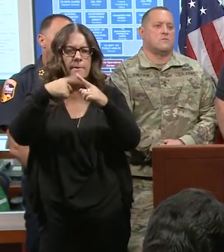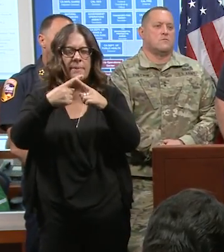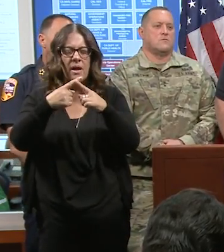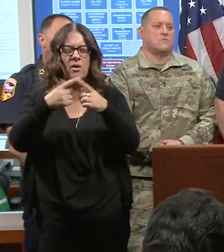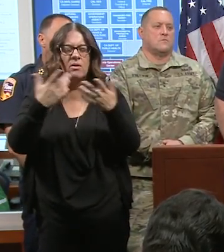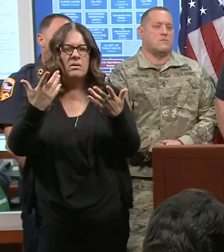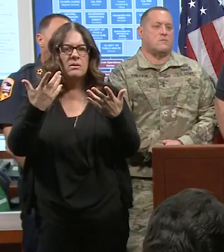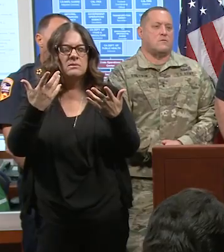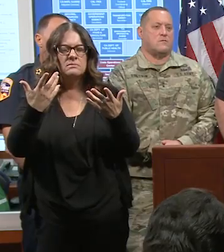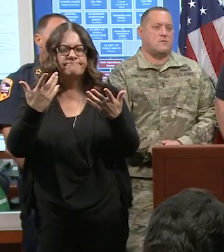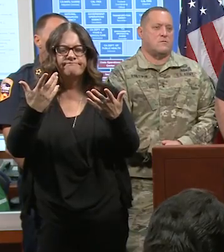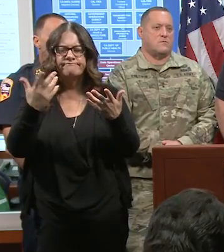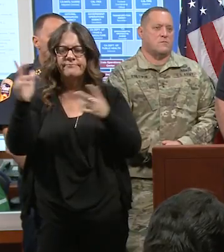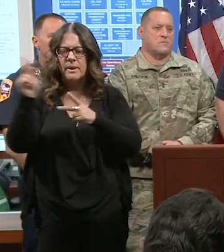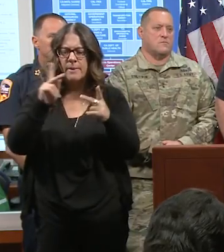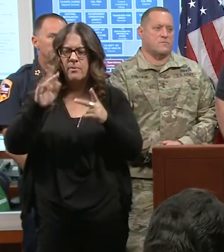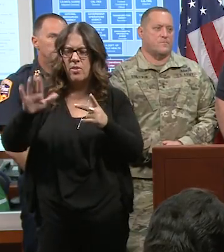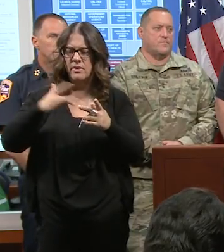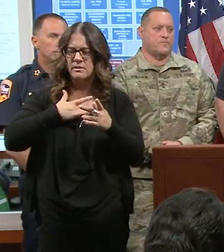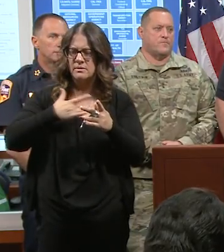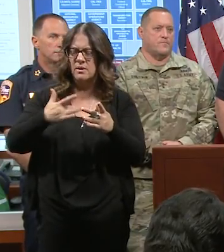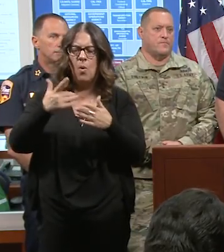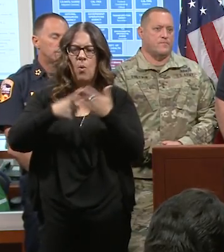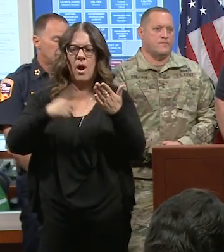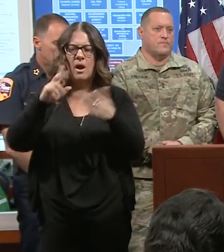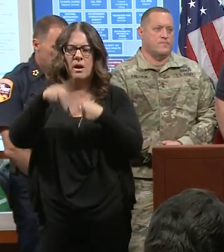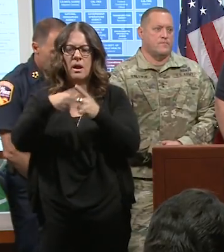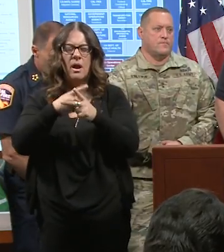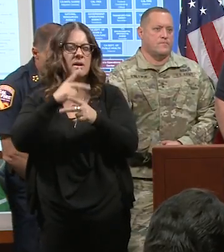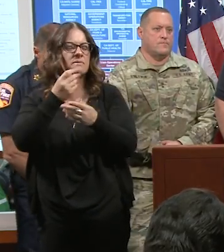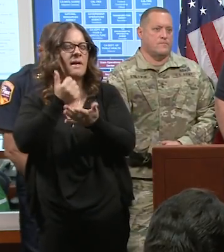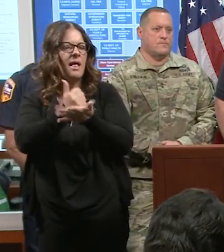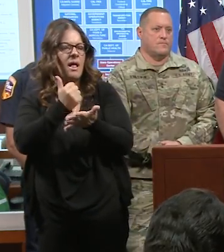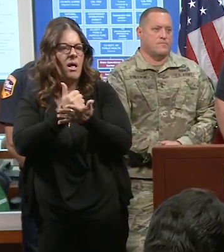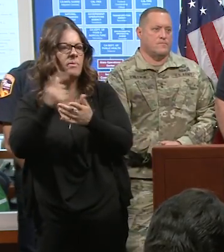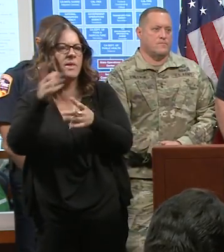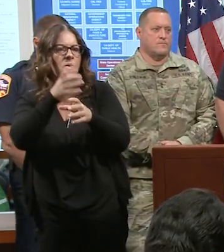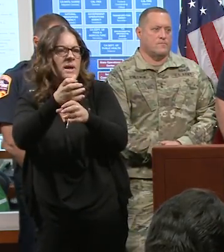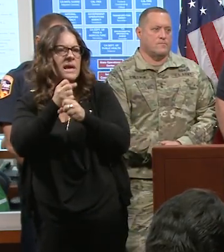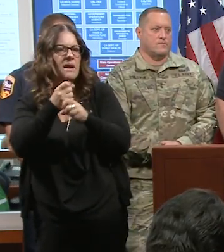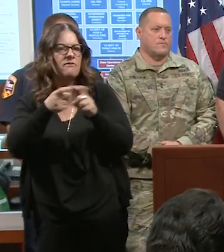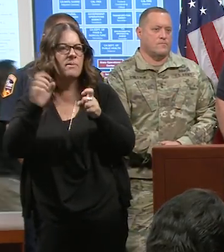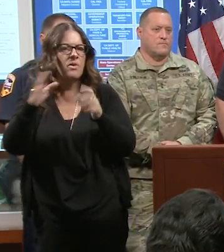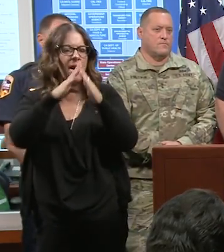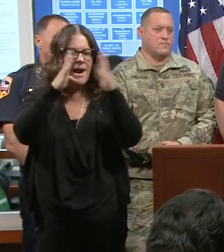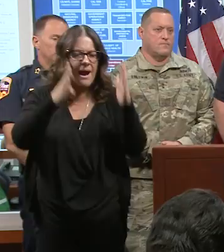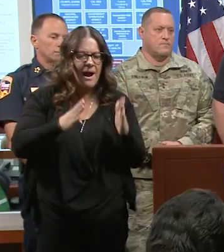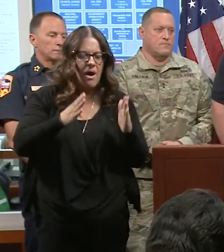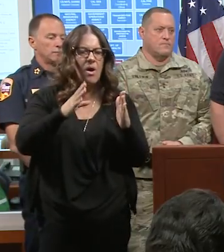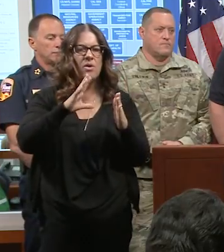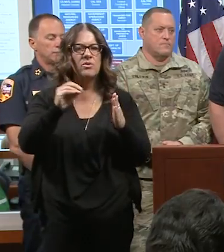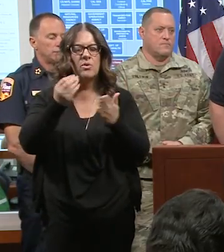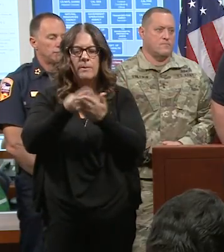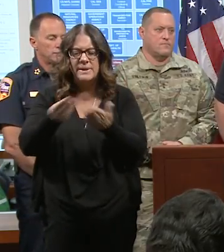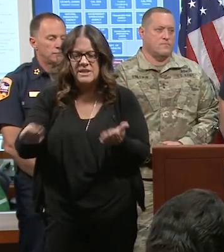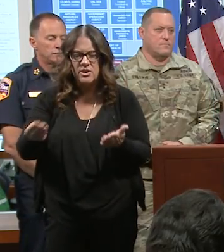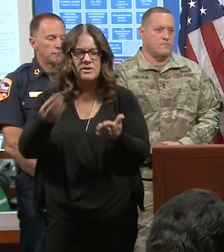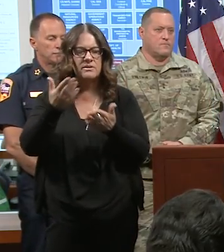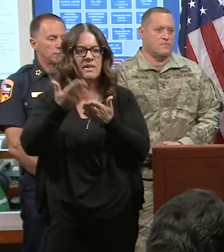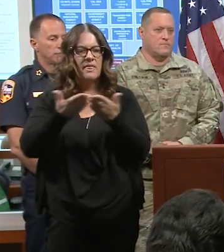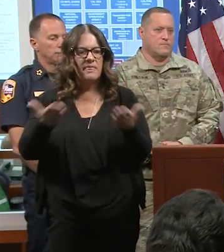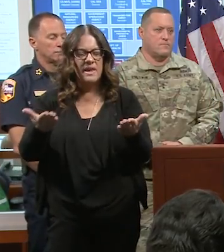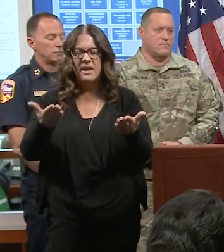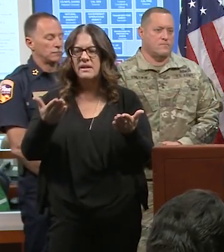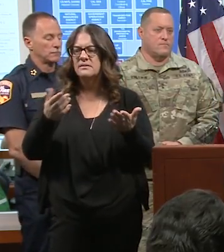what resources are they going to obtain from the state level or federal level for those who lost their houses, loved ones, materialistic things, aside from, you